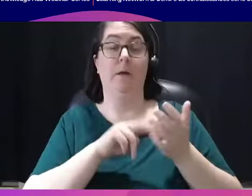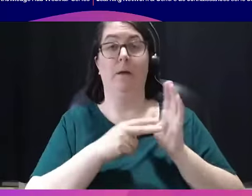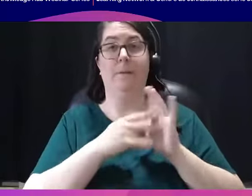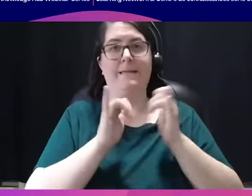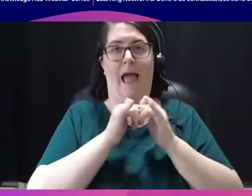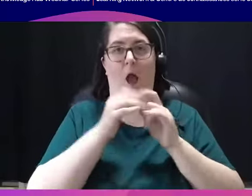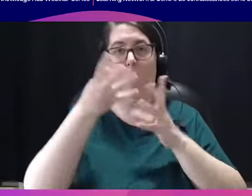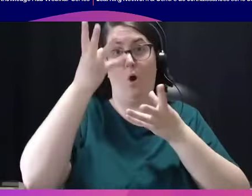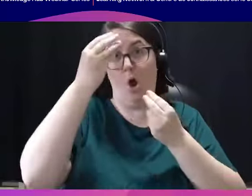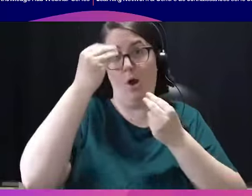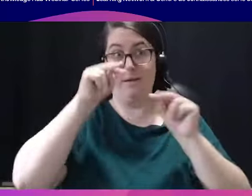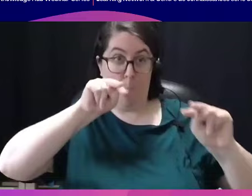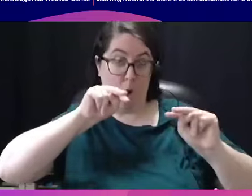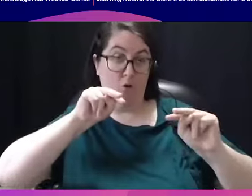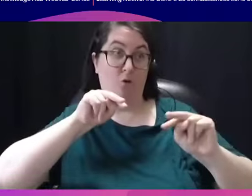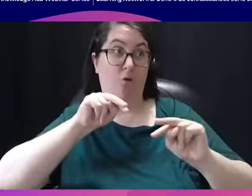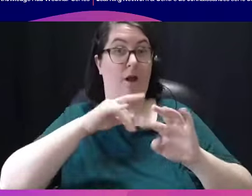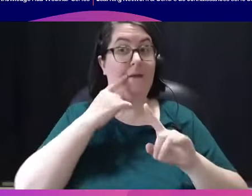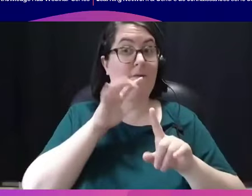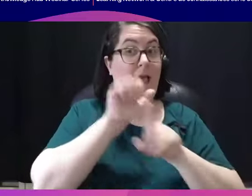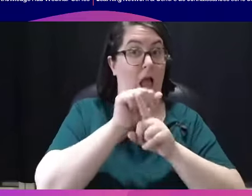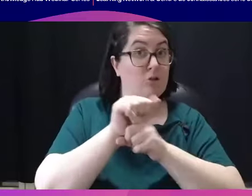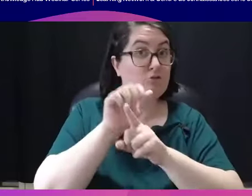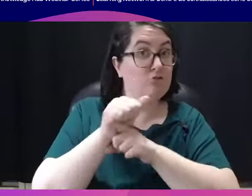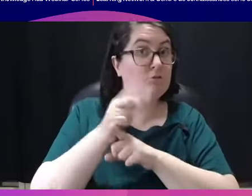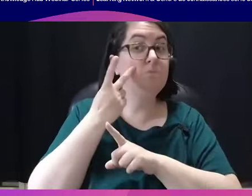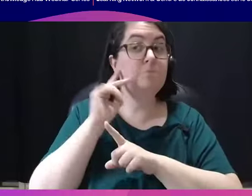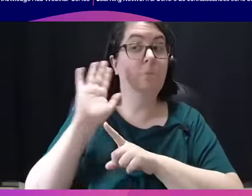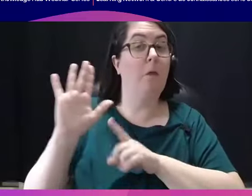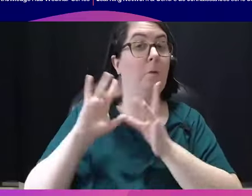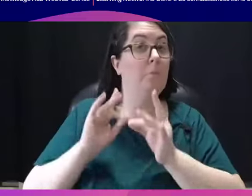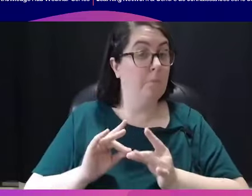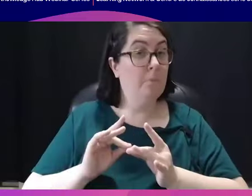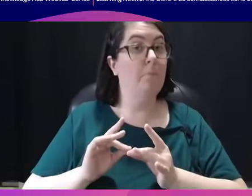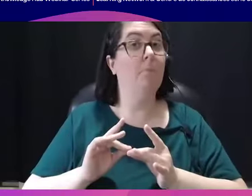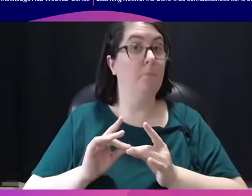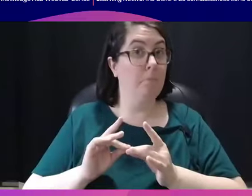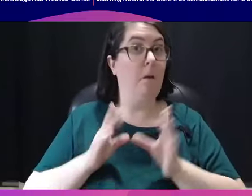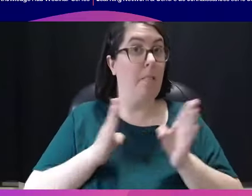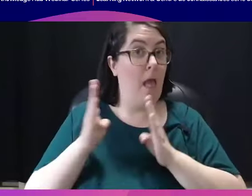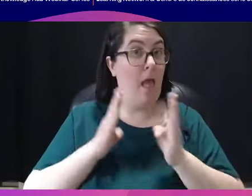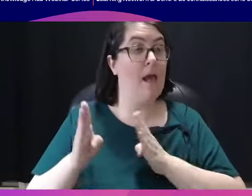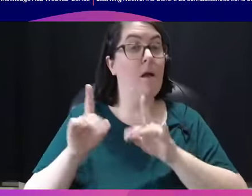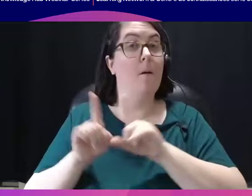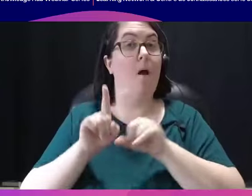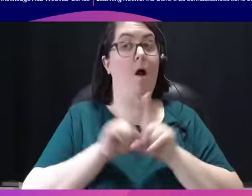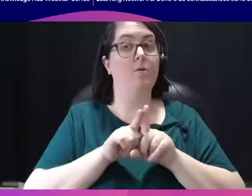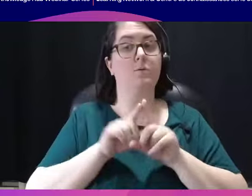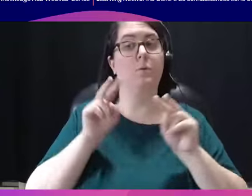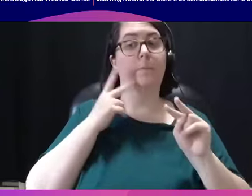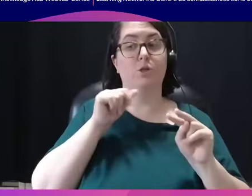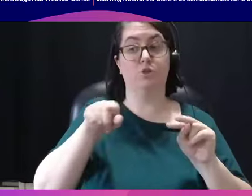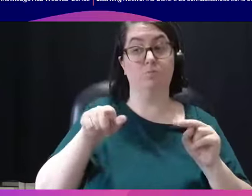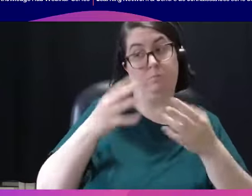is monitored and if it's capturing these kind of misogynistic worldviews and discourse while balancing the ideas of free speech